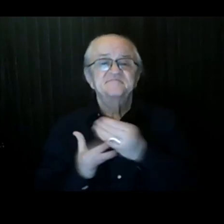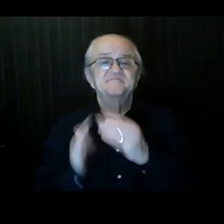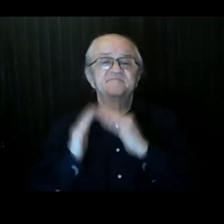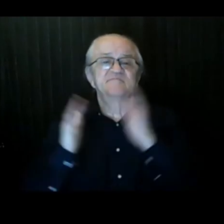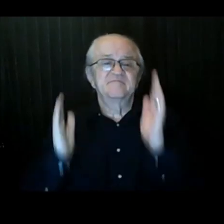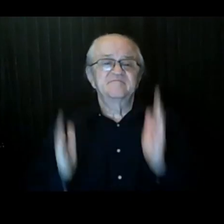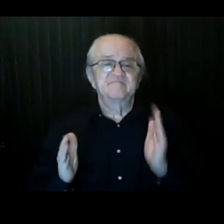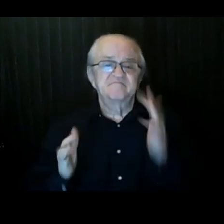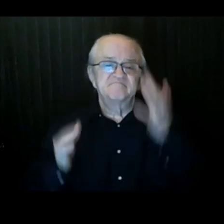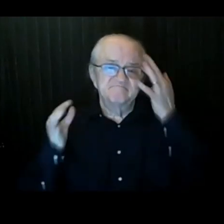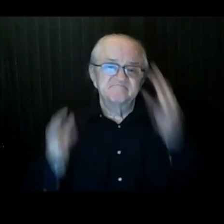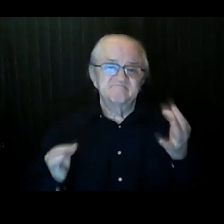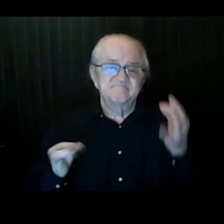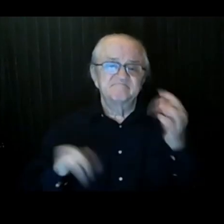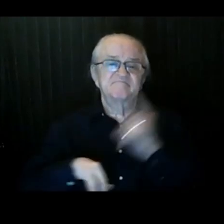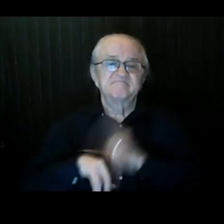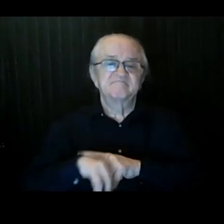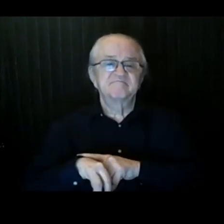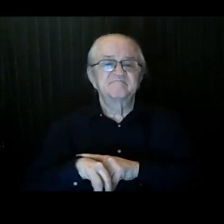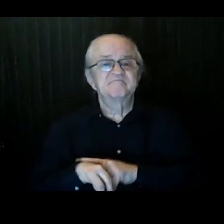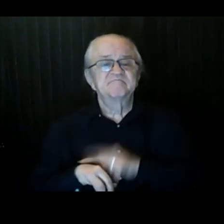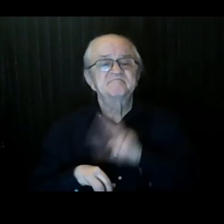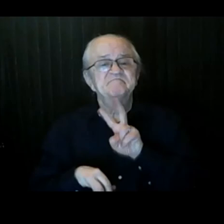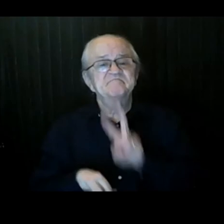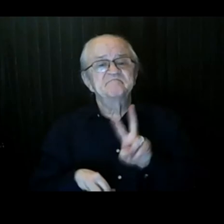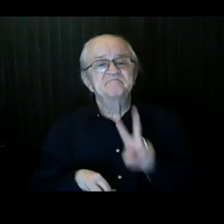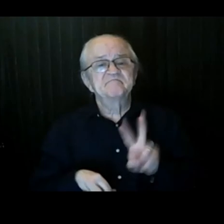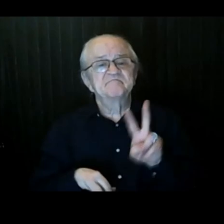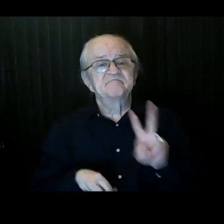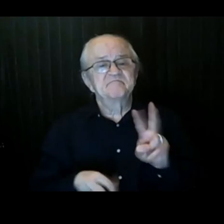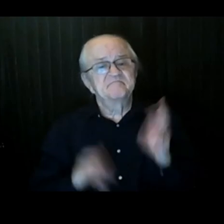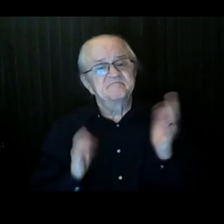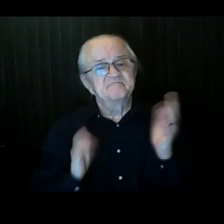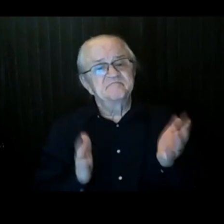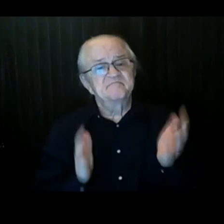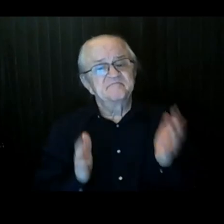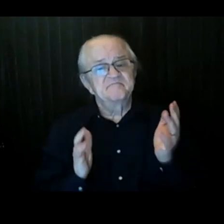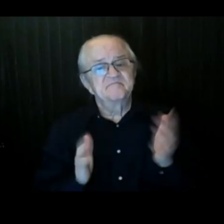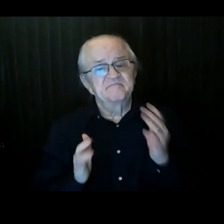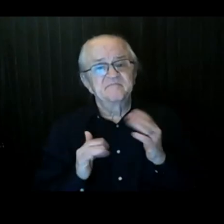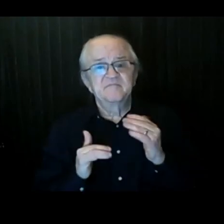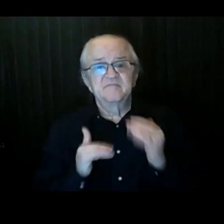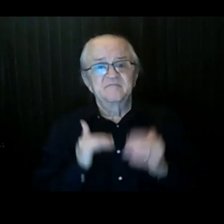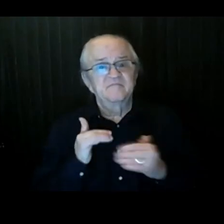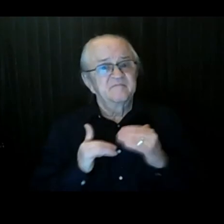it was time, and we went down there to talk to them. And honestly, the process took